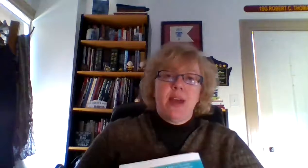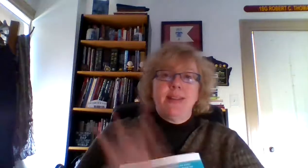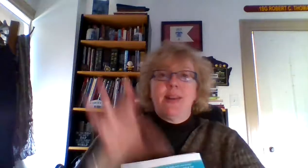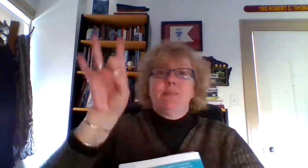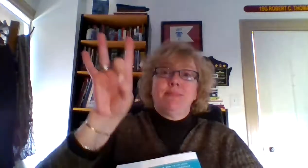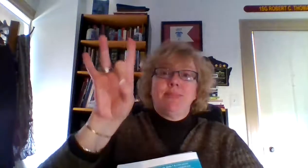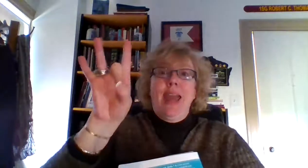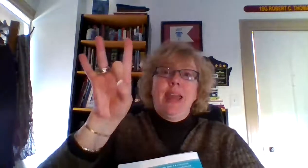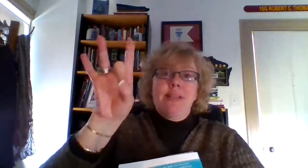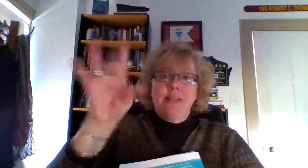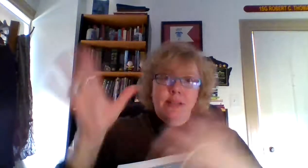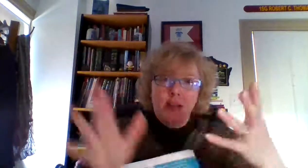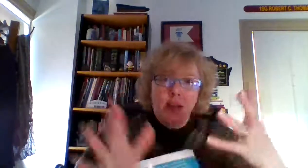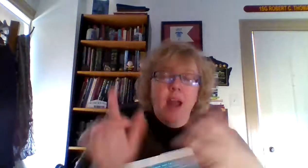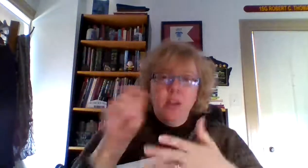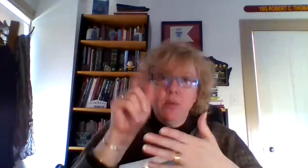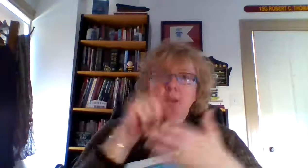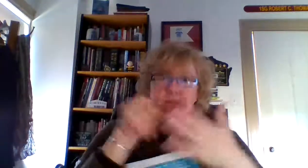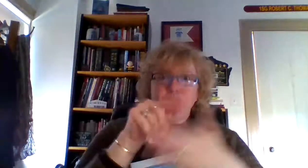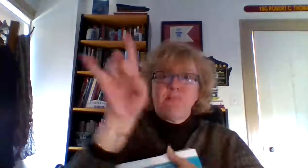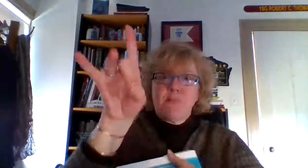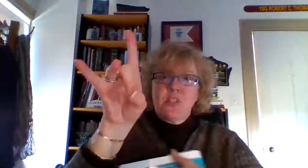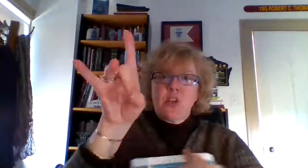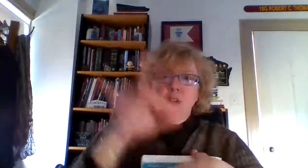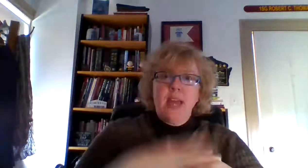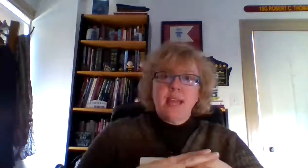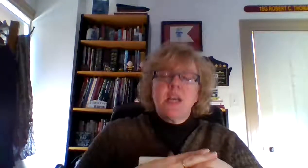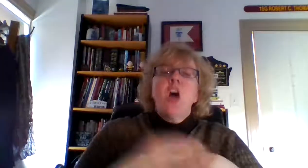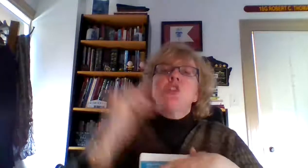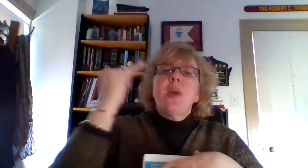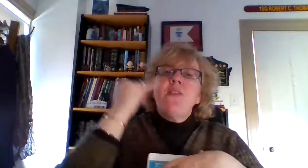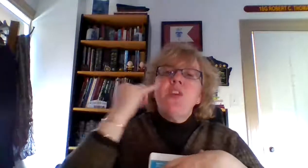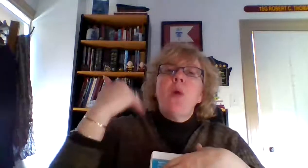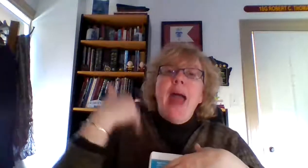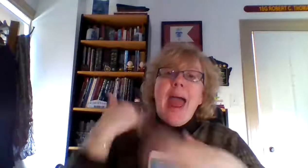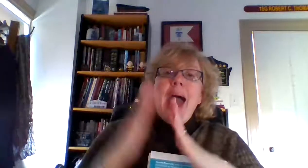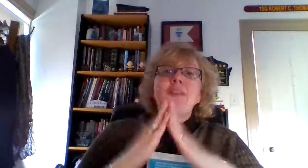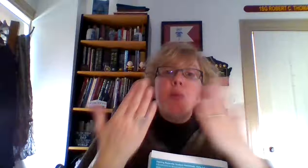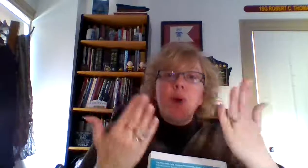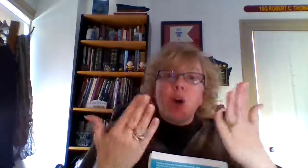sign 8, and you like circle 8. So if you have the book,